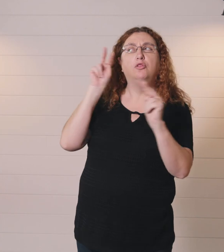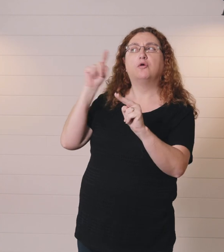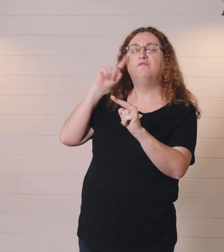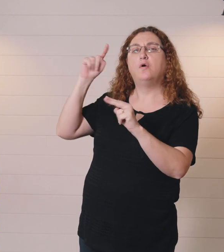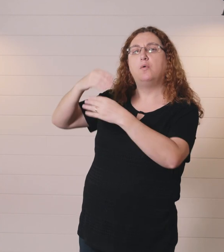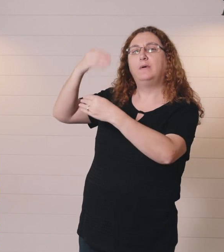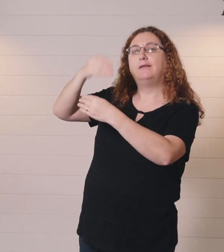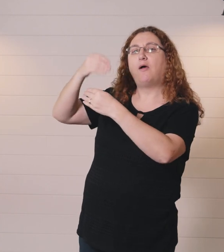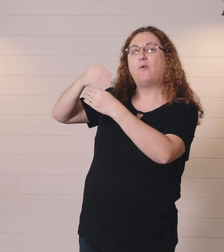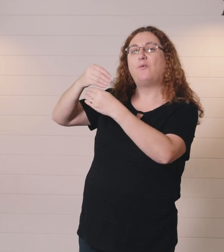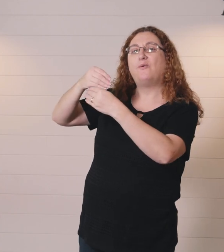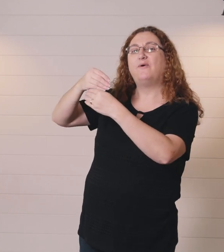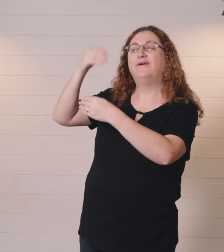window.